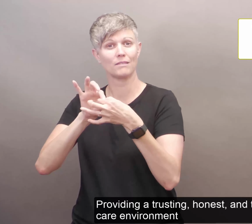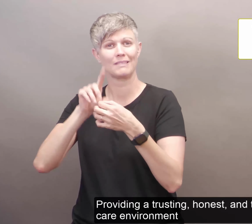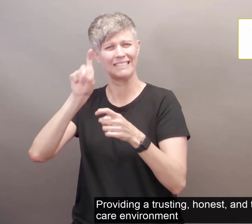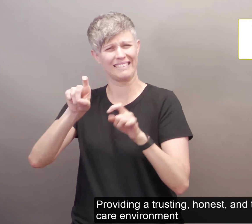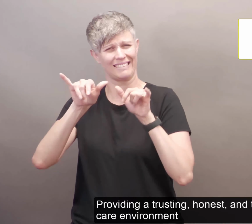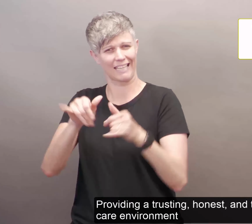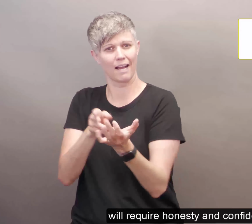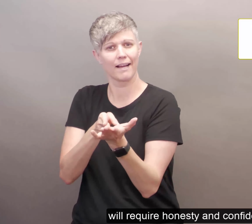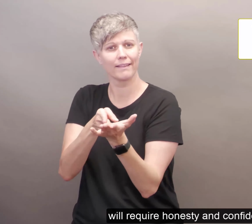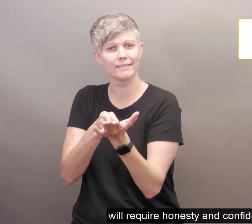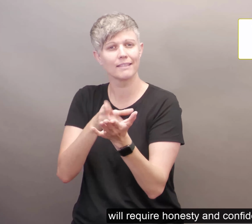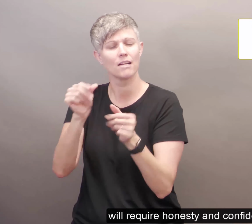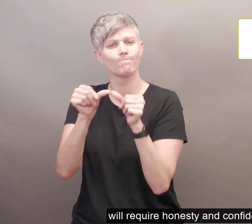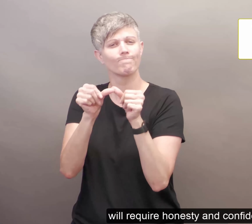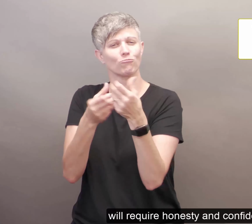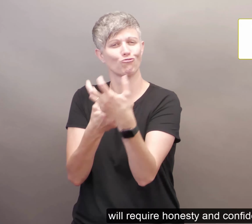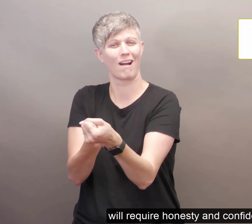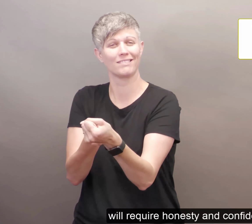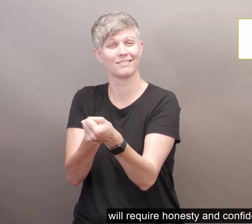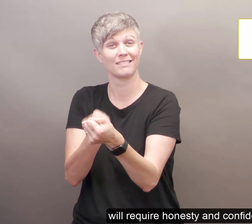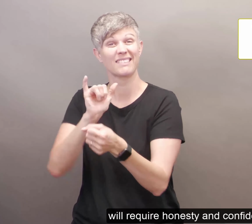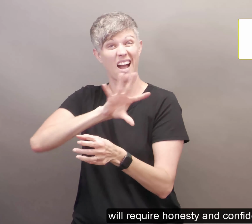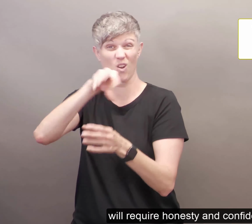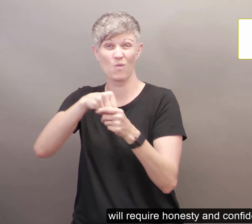require honesty and confidentiality.